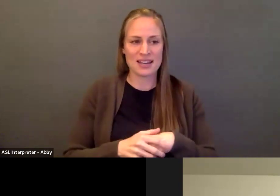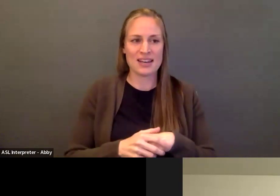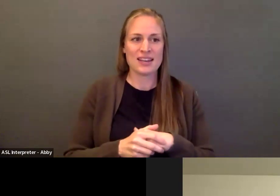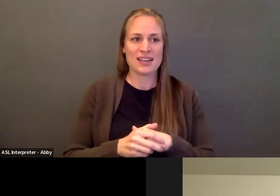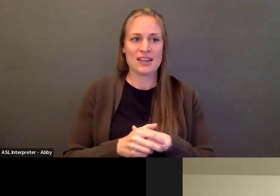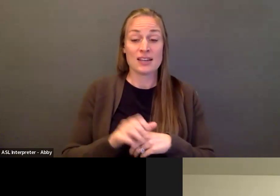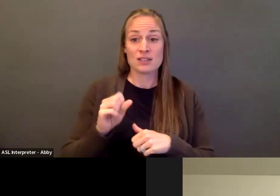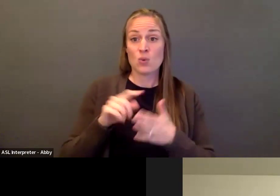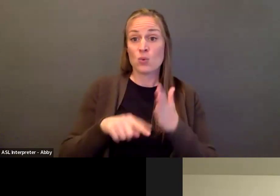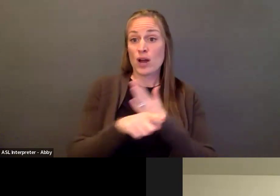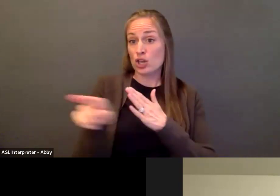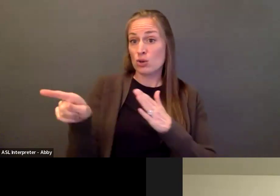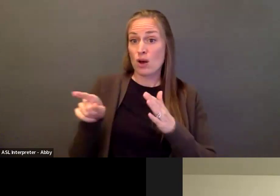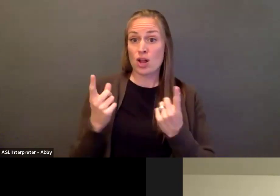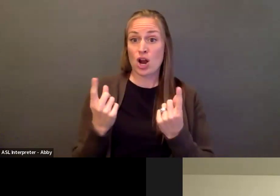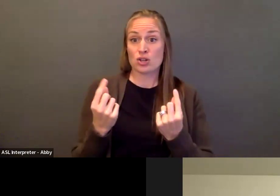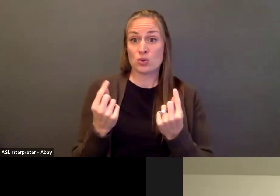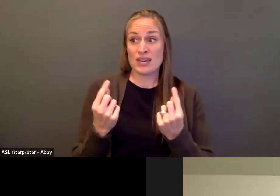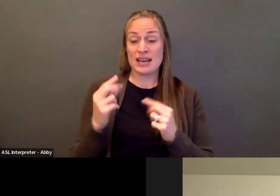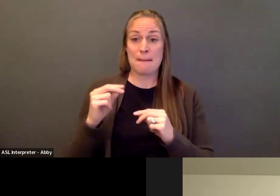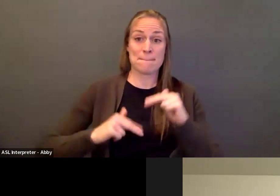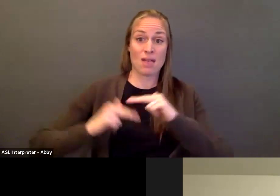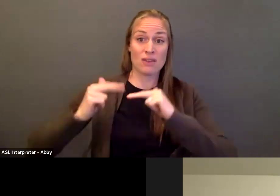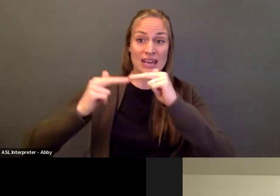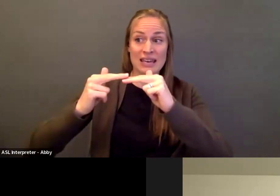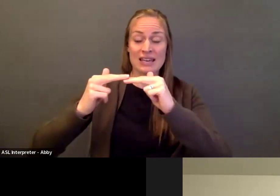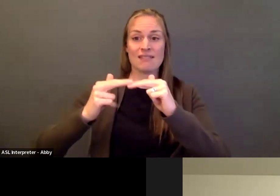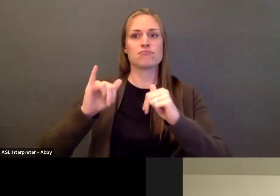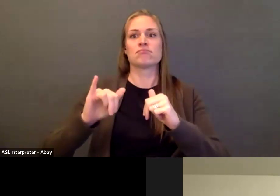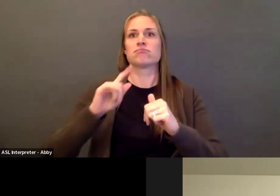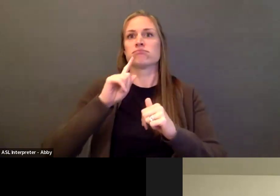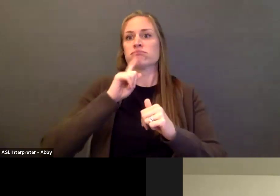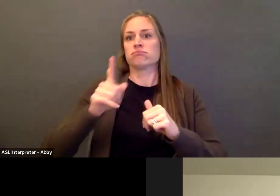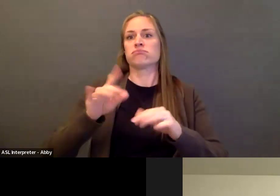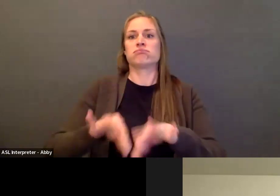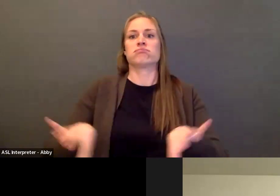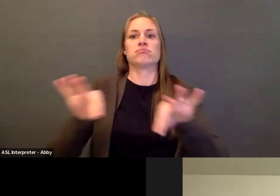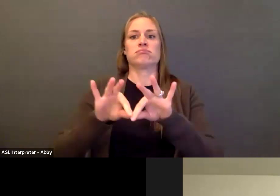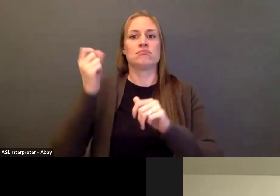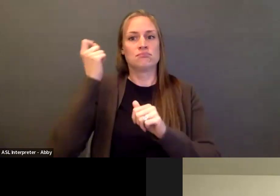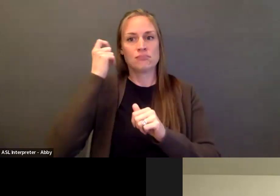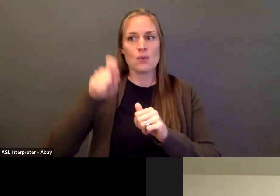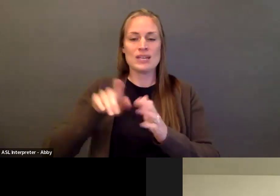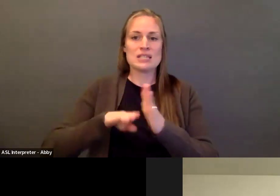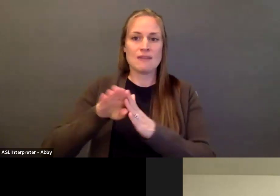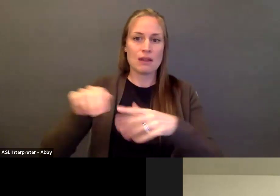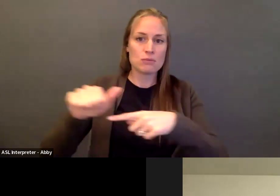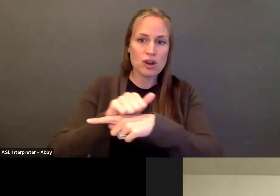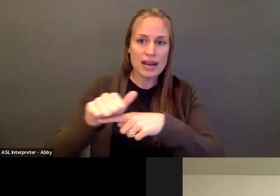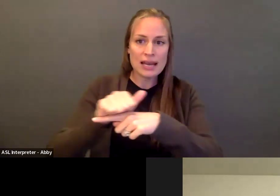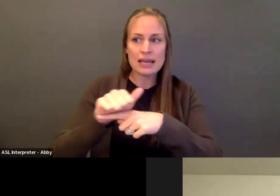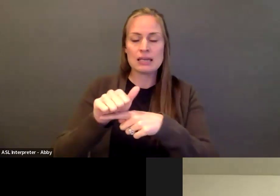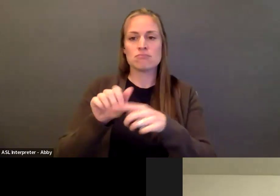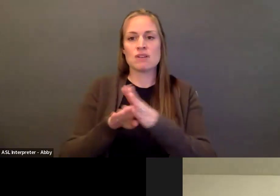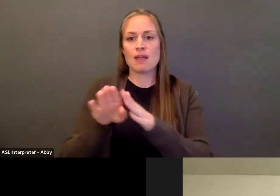are doing and building, it is so important to understand that piece to develop the training and capacity to respond